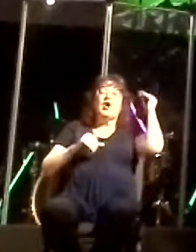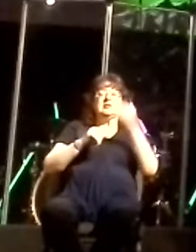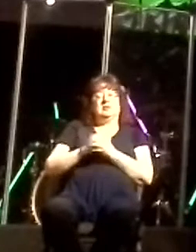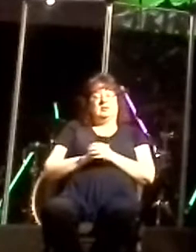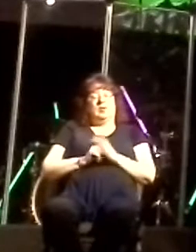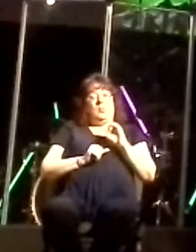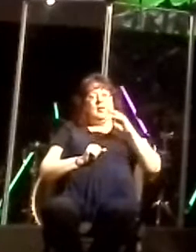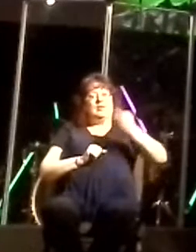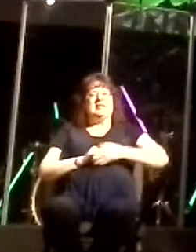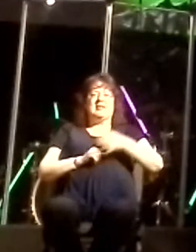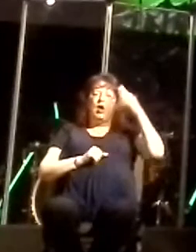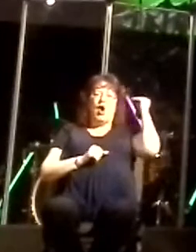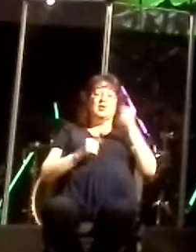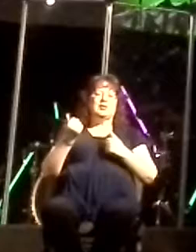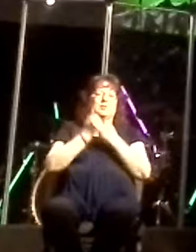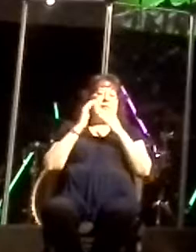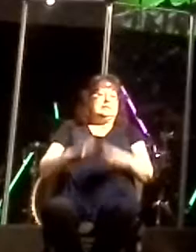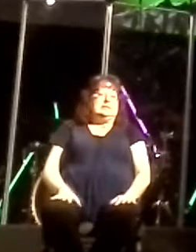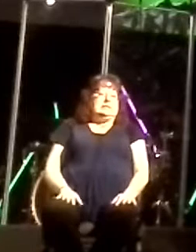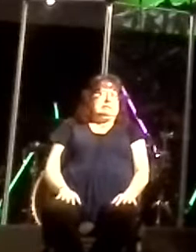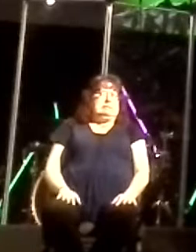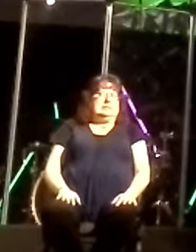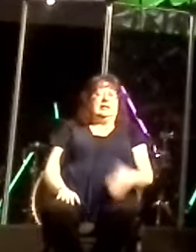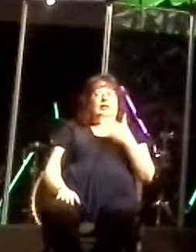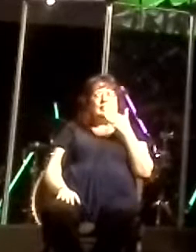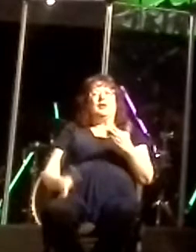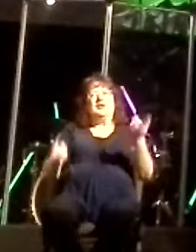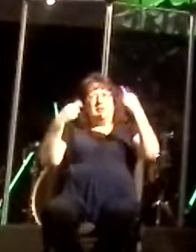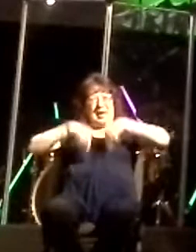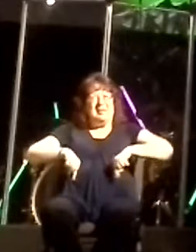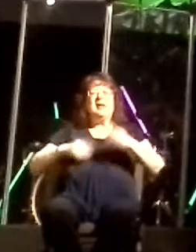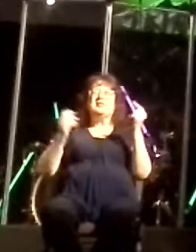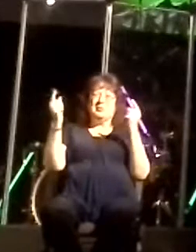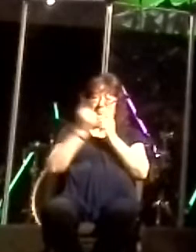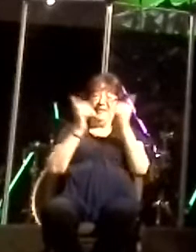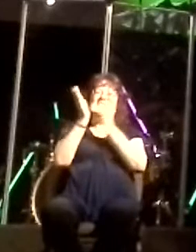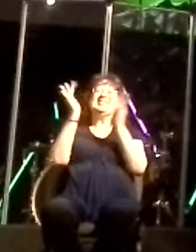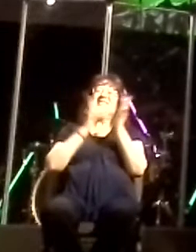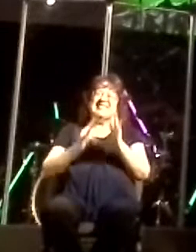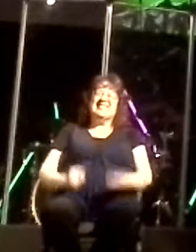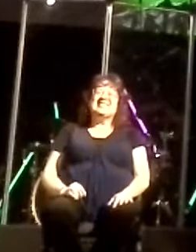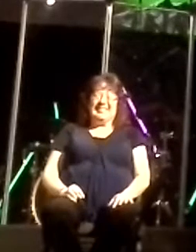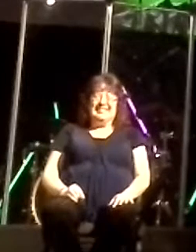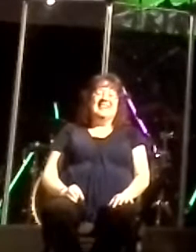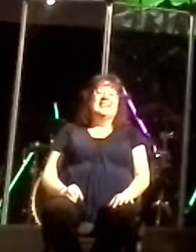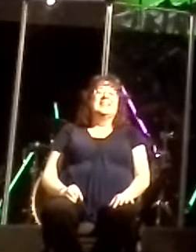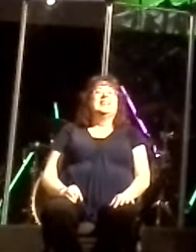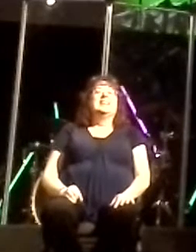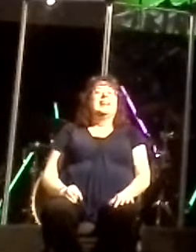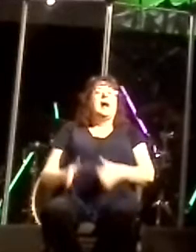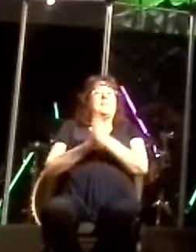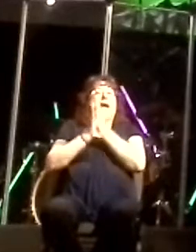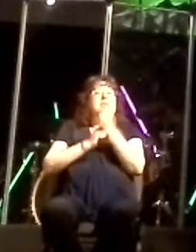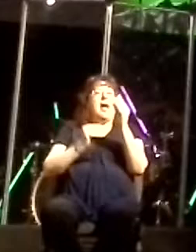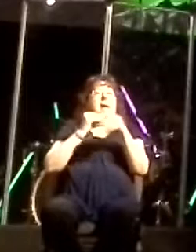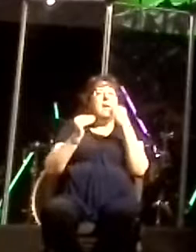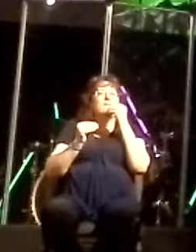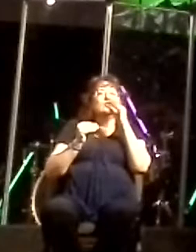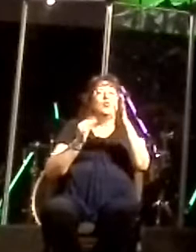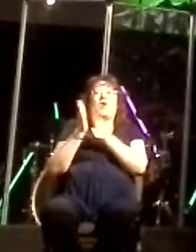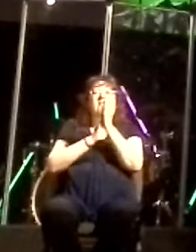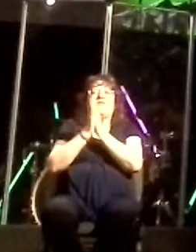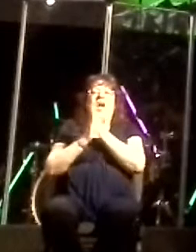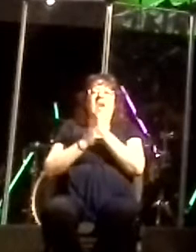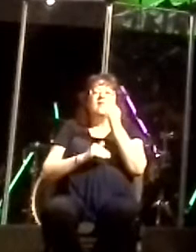Oh my goodness, cargo pants. It's a good thing you're here to meet Jesus today. That's good stuff. All right. And so food, we're passionate about food. What's your food